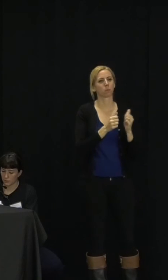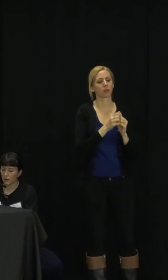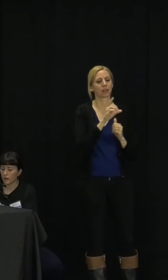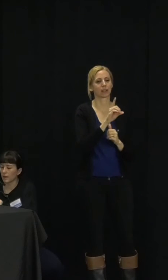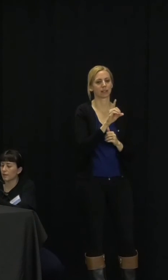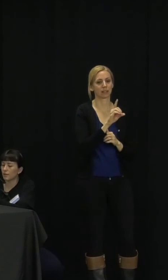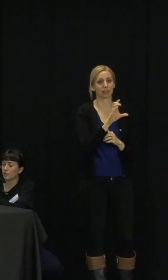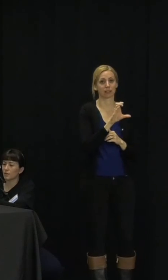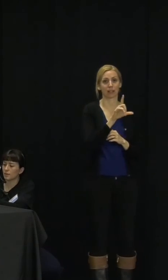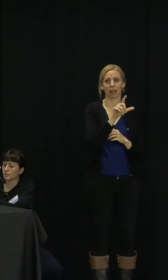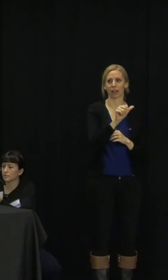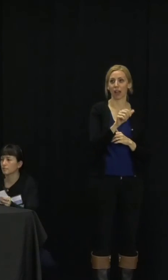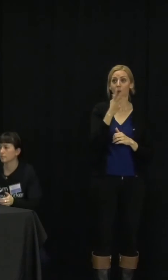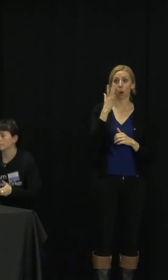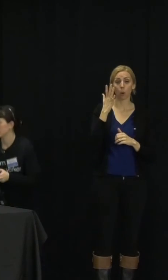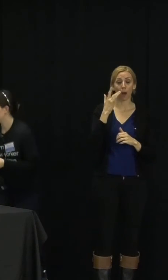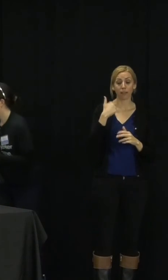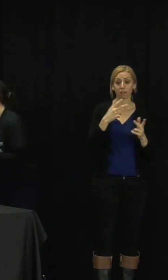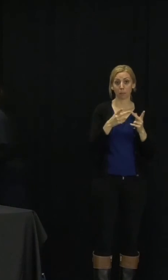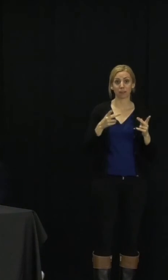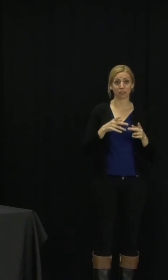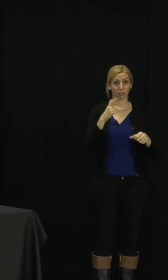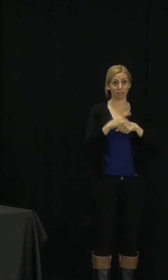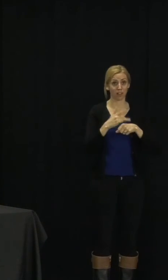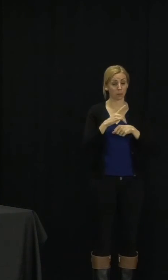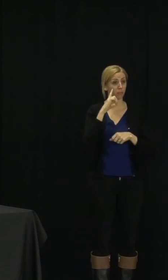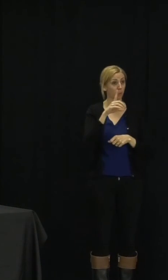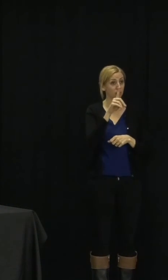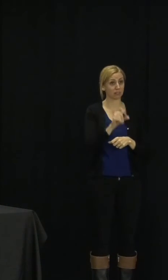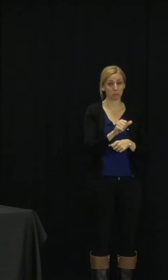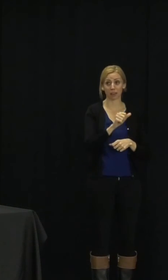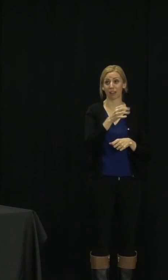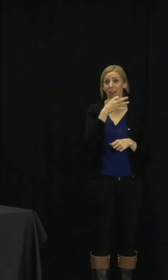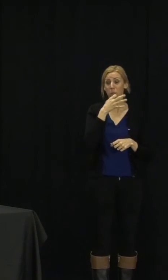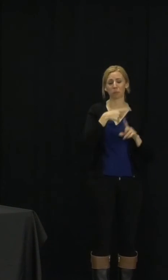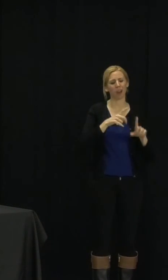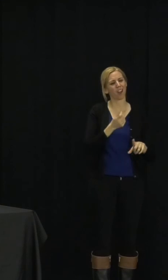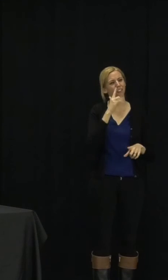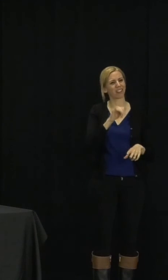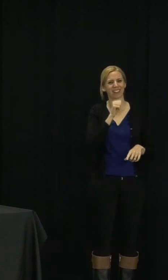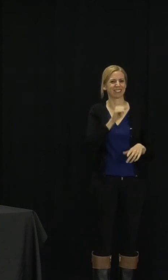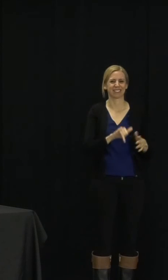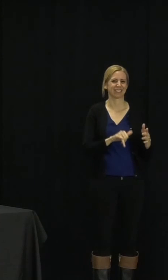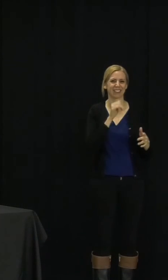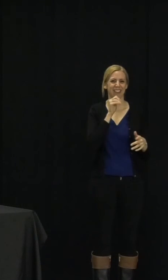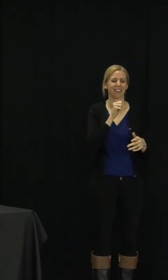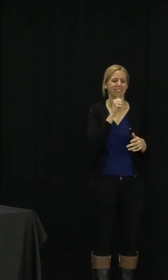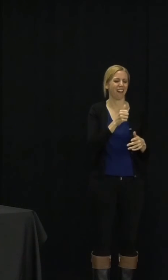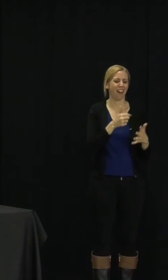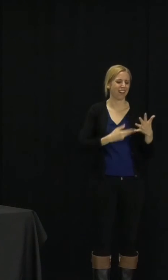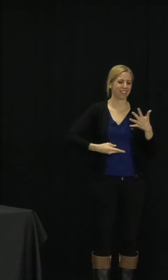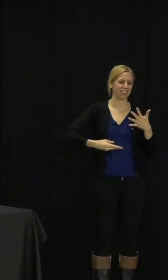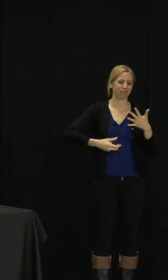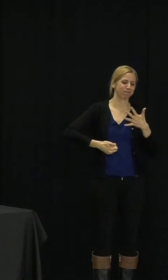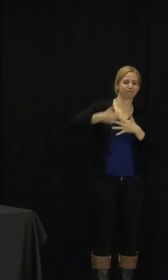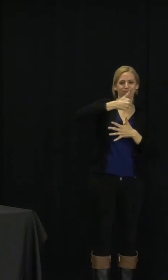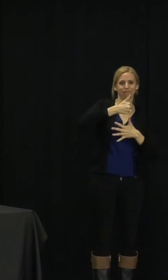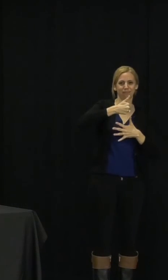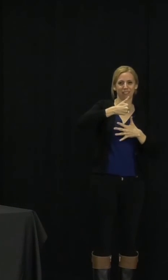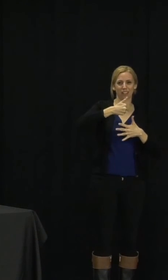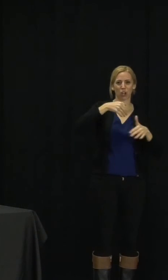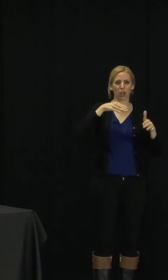these enormous barriers with the criteria they ask applicants to meet. Having a